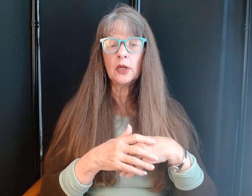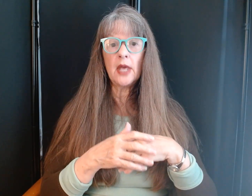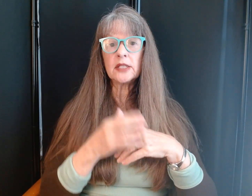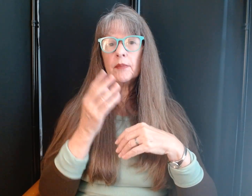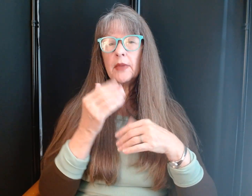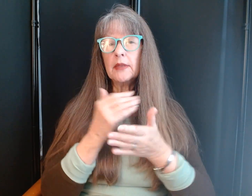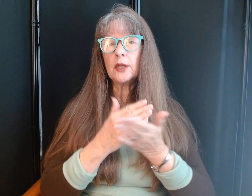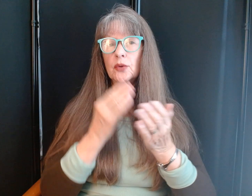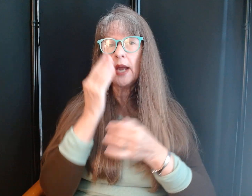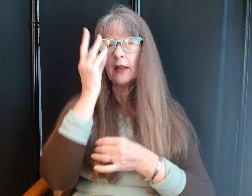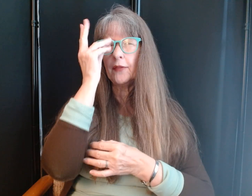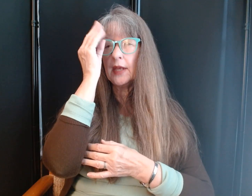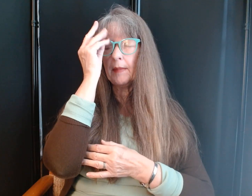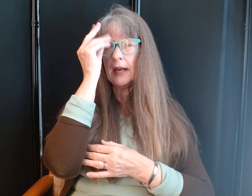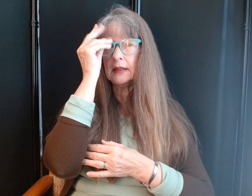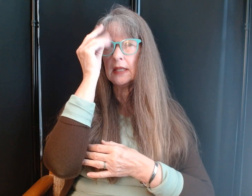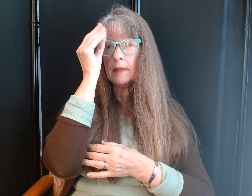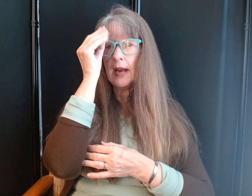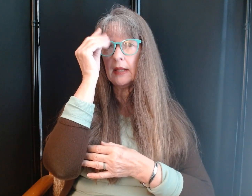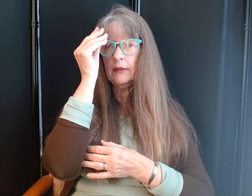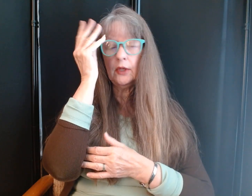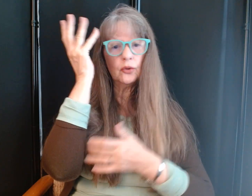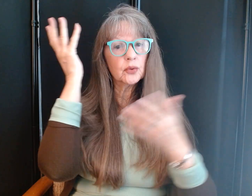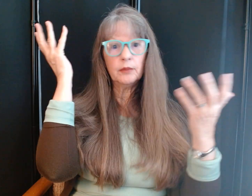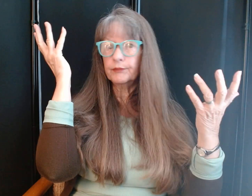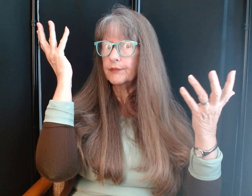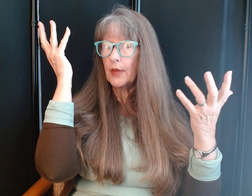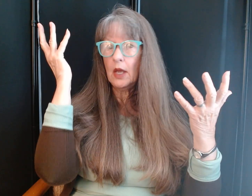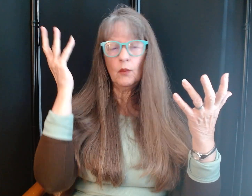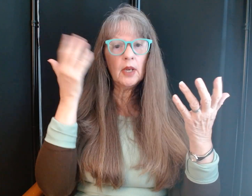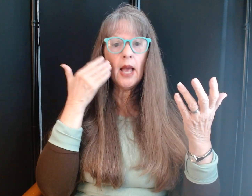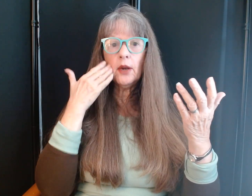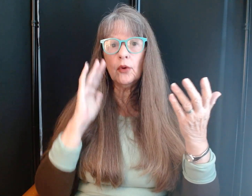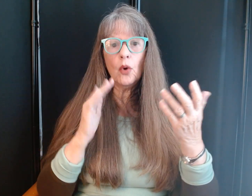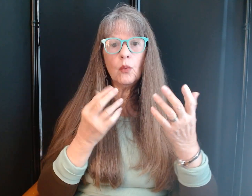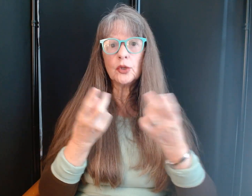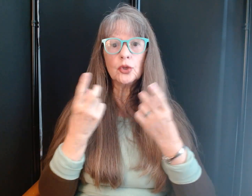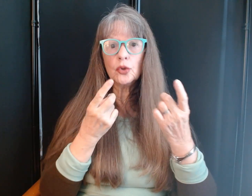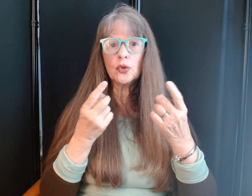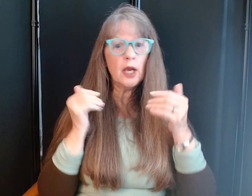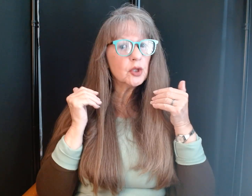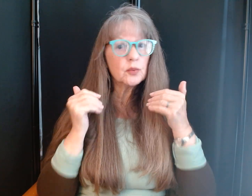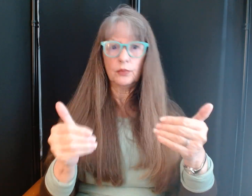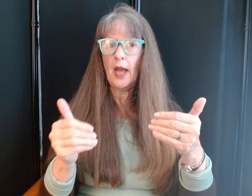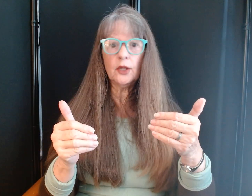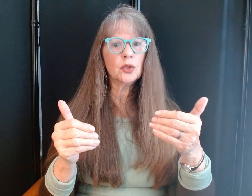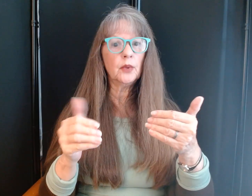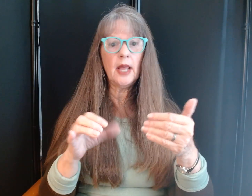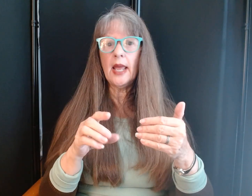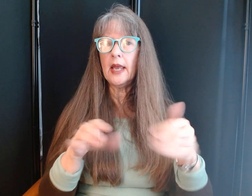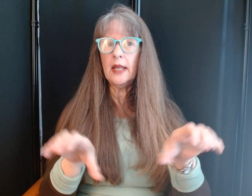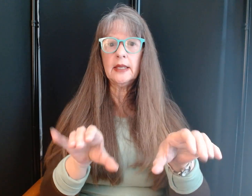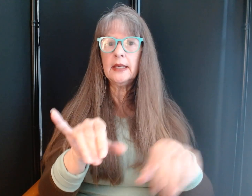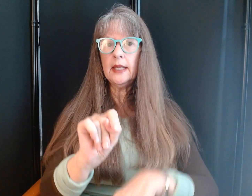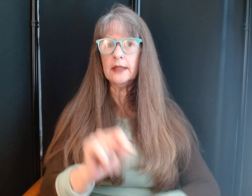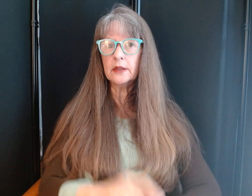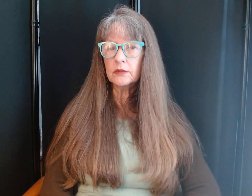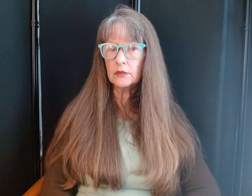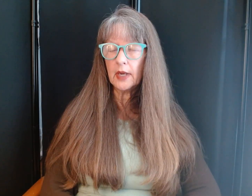that's something that you kind of think about it and think about it, and then you're just going, well, I don't know what to do, so I just went ahead and did it, right?